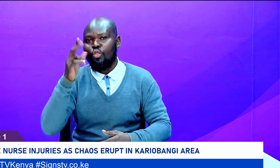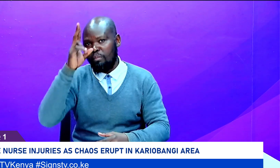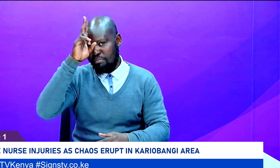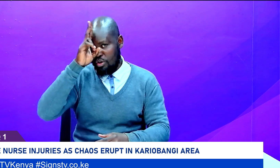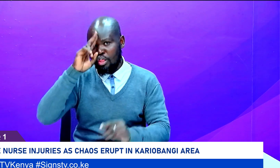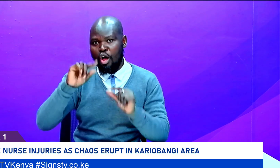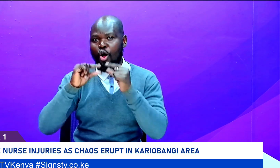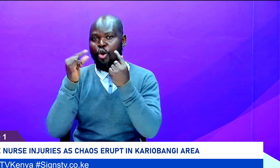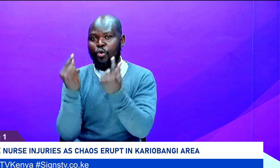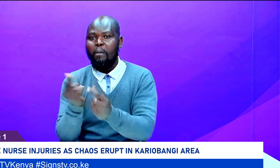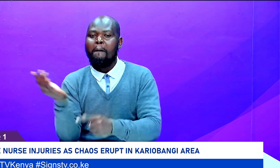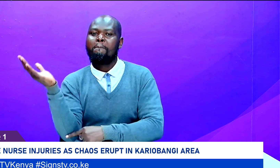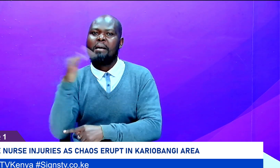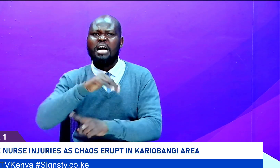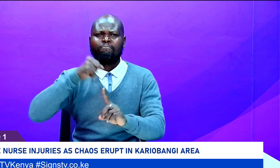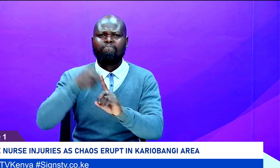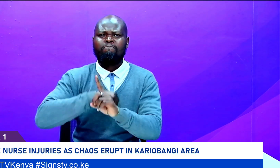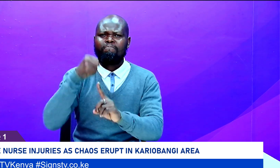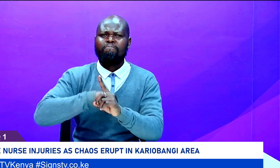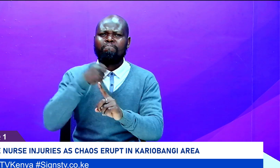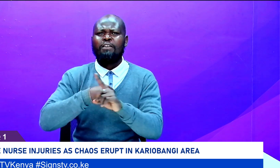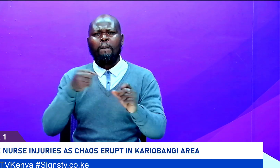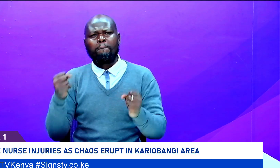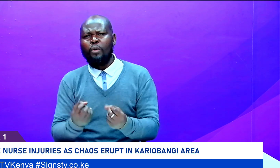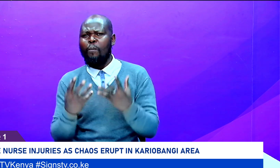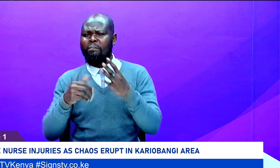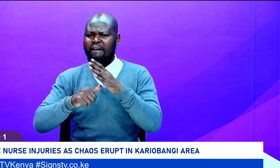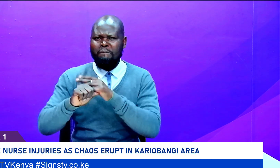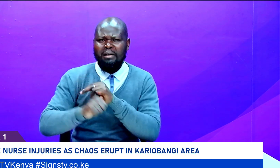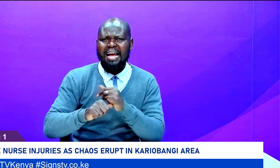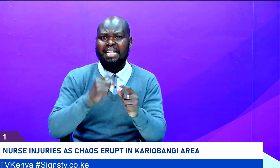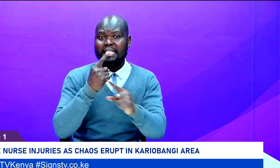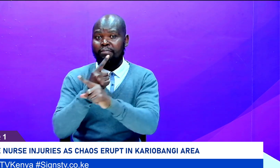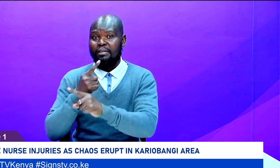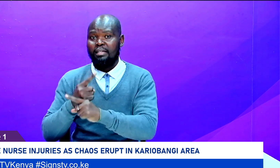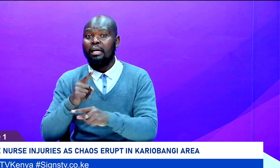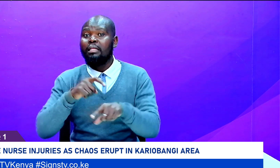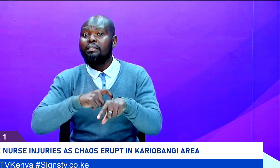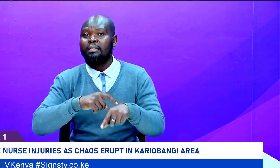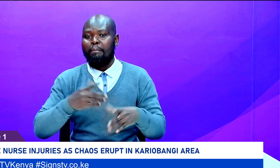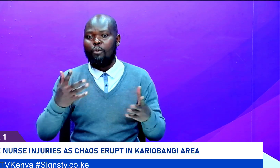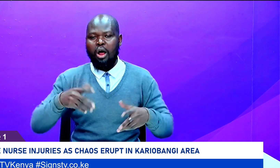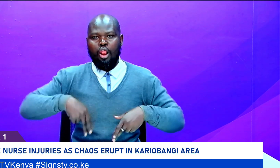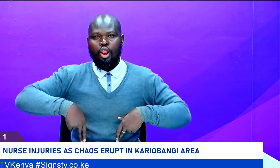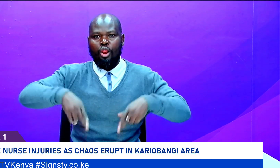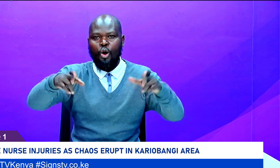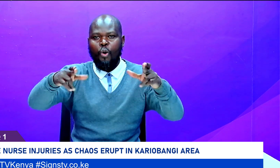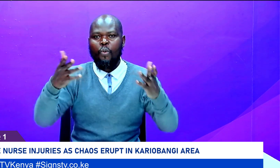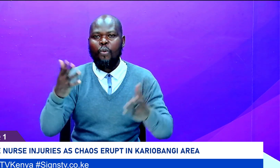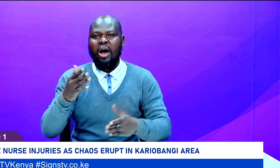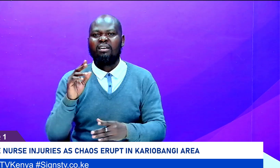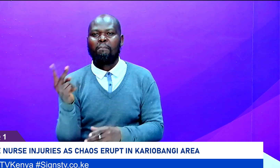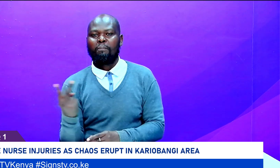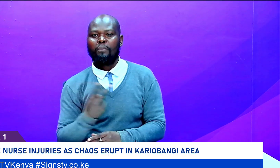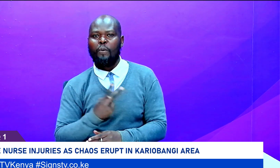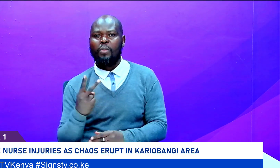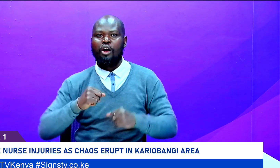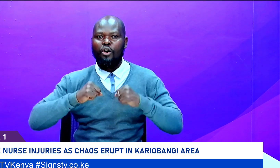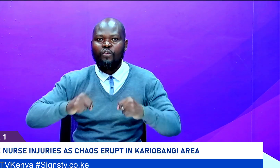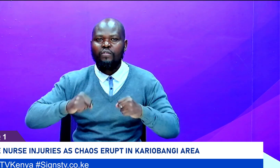After being blocked by police, the group turned violent, attacking pedestrians along the outer ring road and